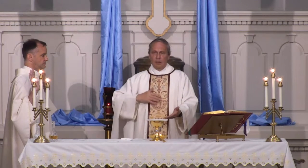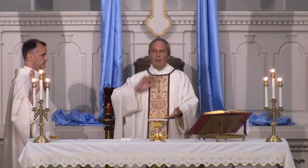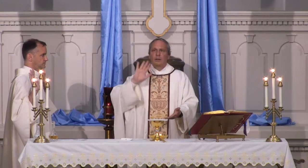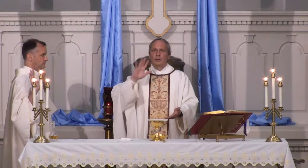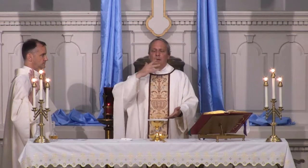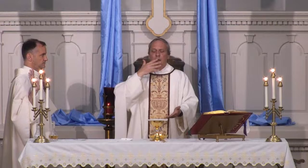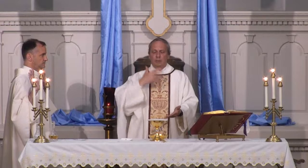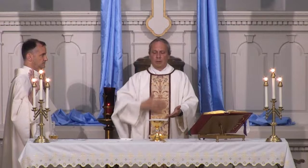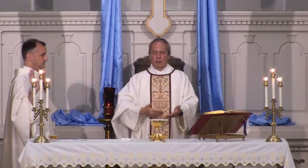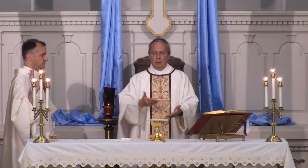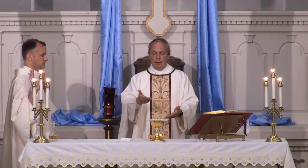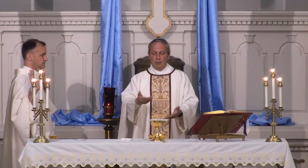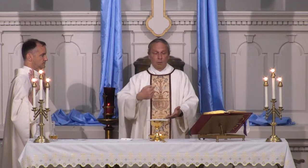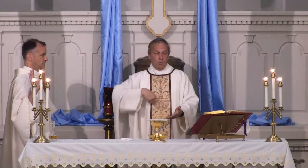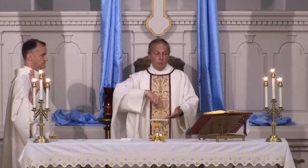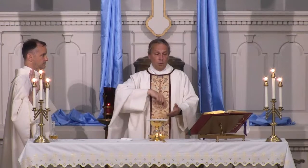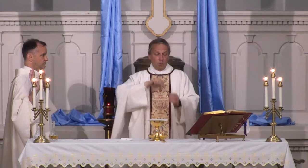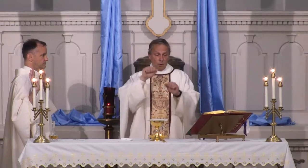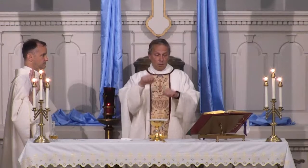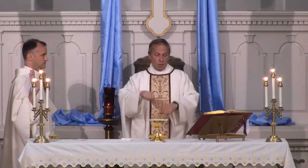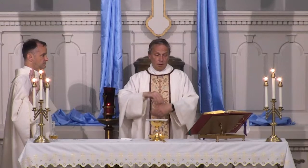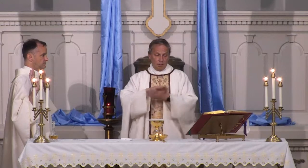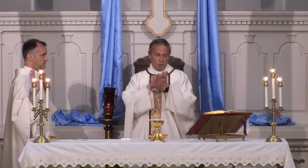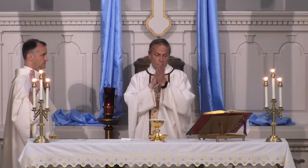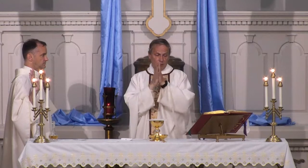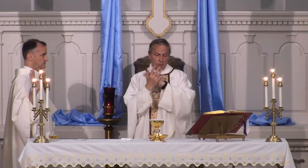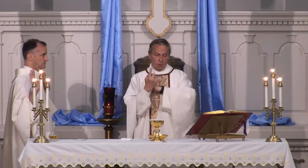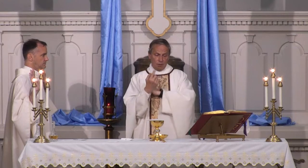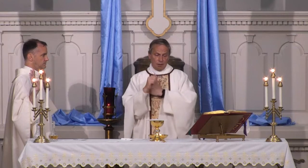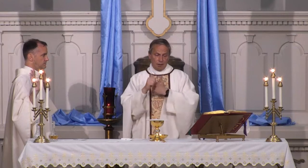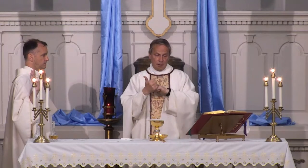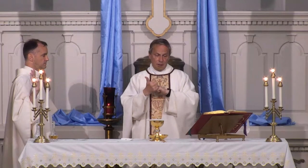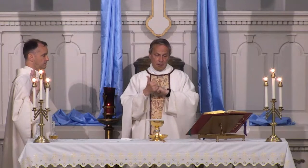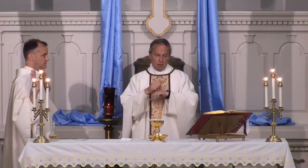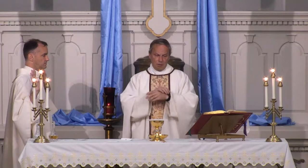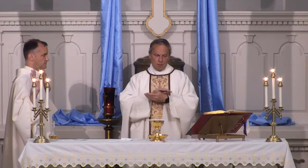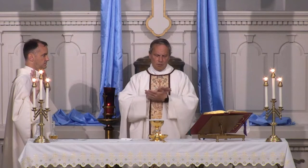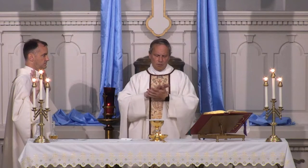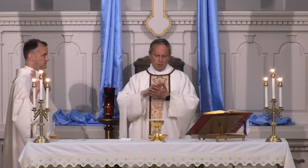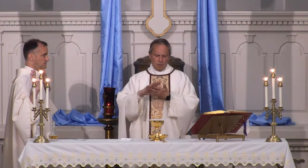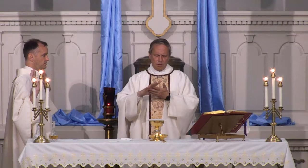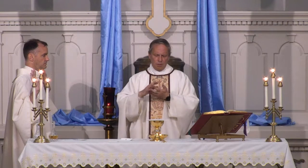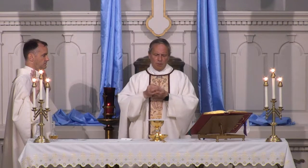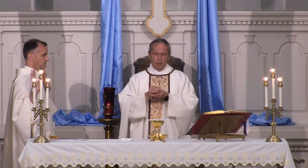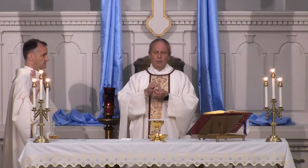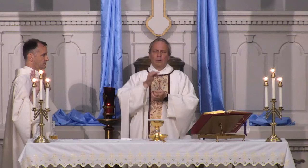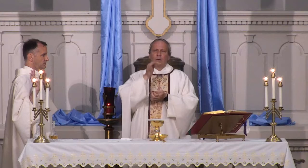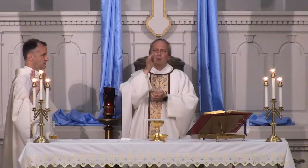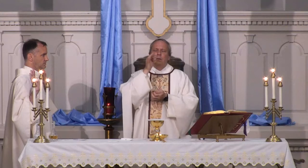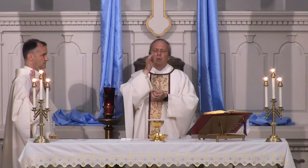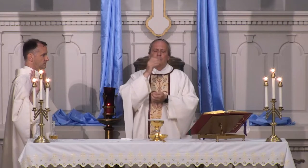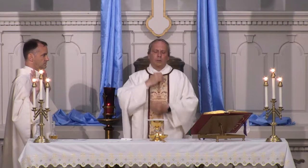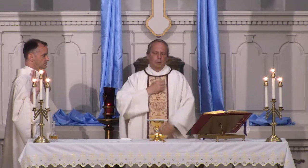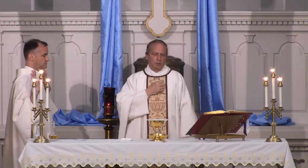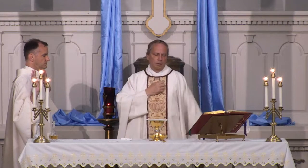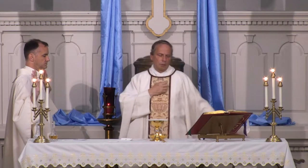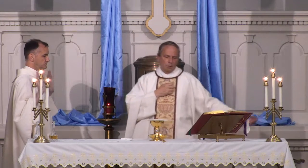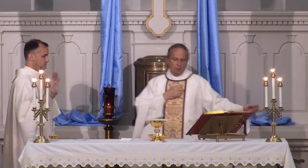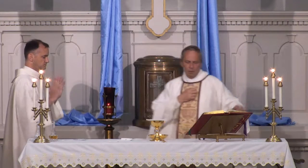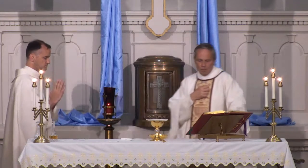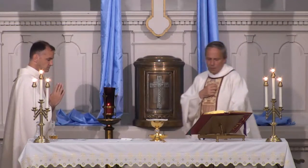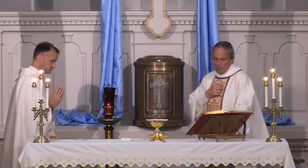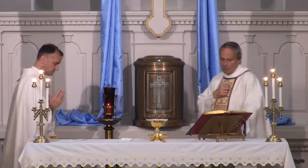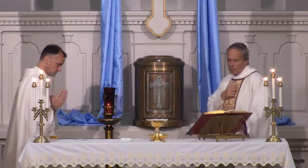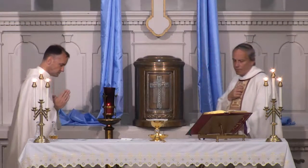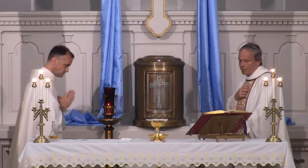the body and blood of Christ, we may be gathered into one by the Holy